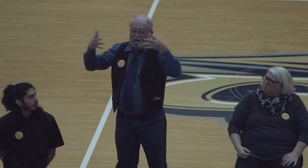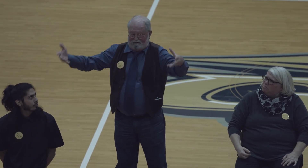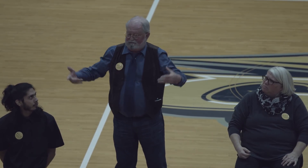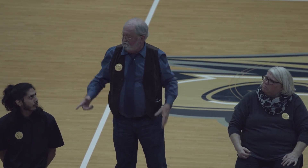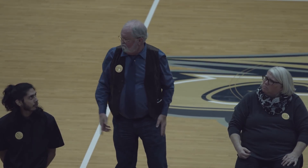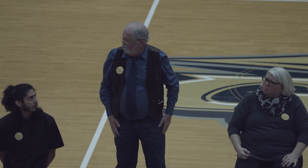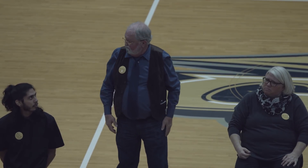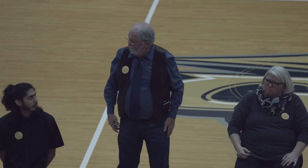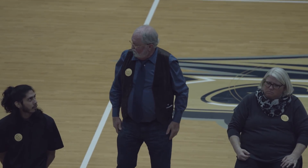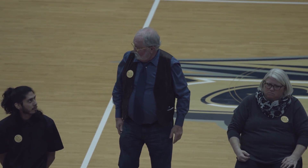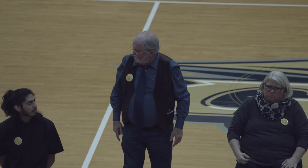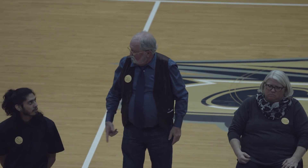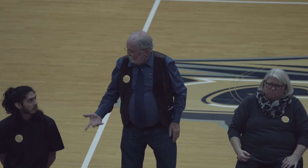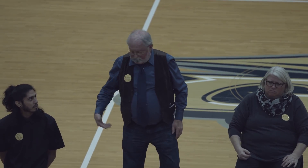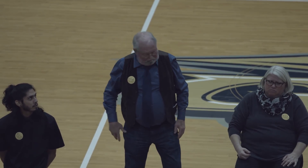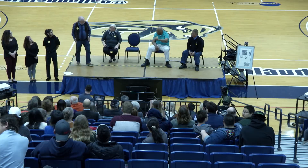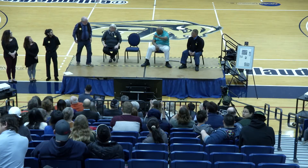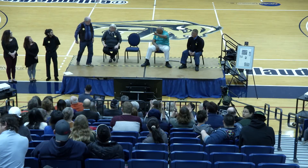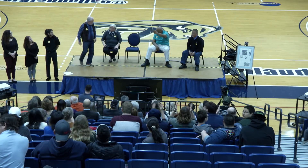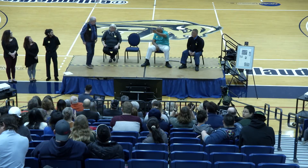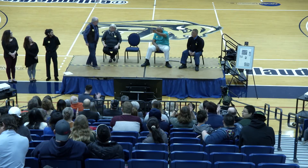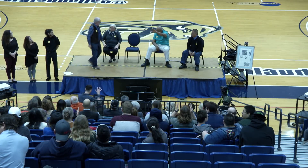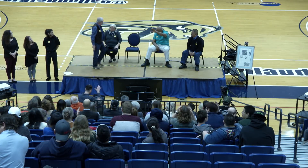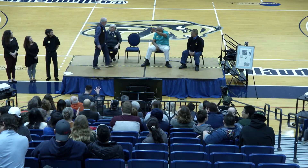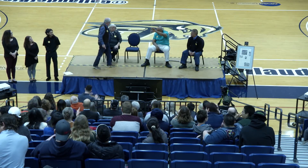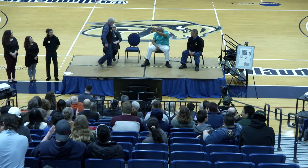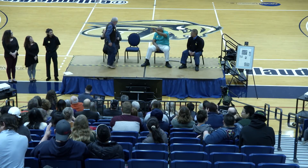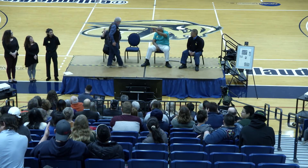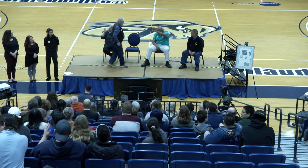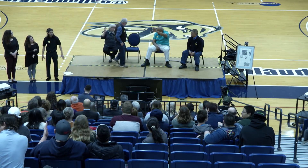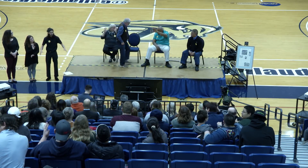And again, the movement was a great influence on them.